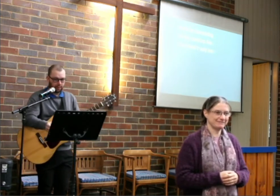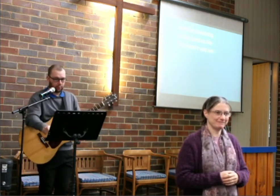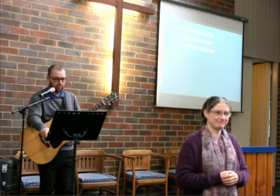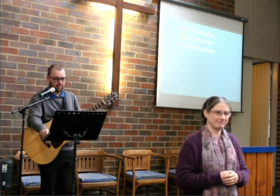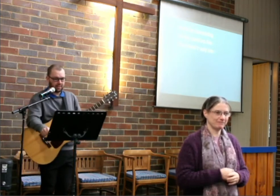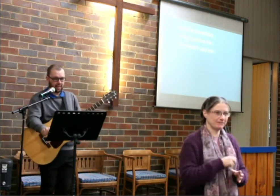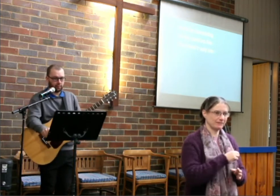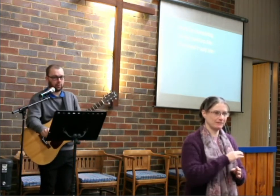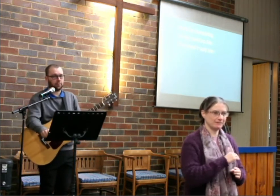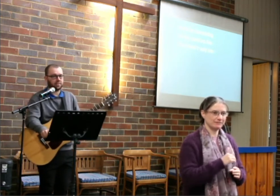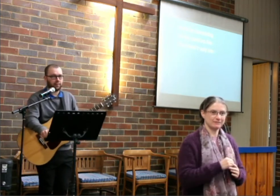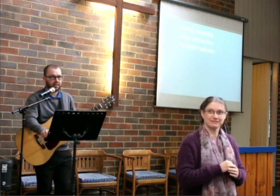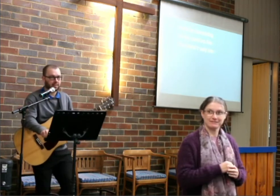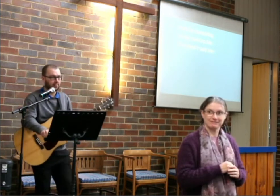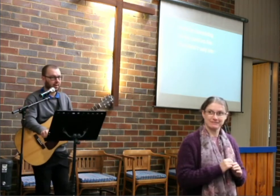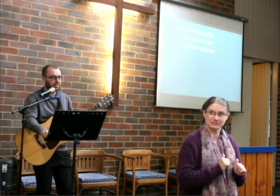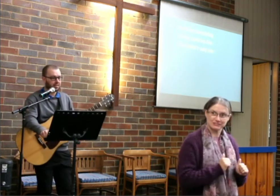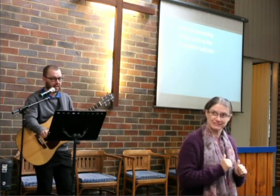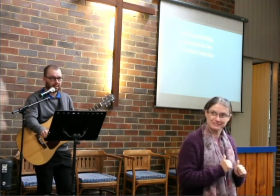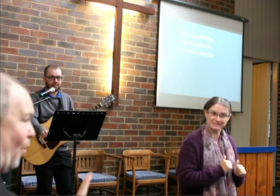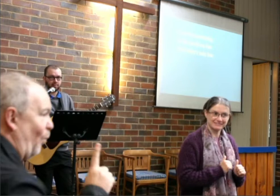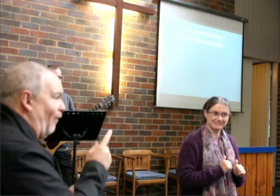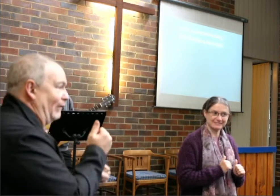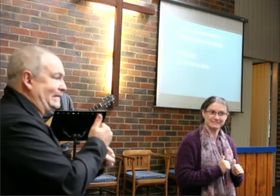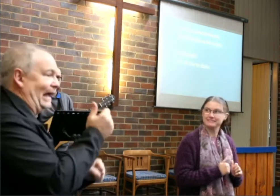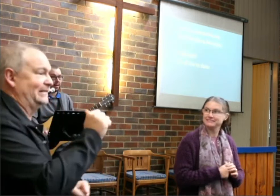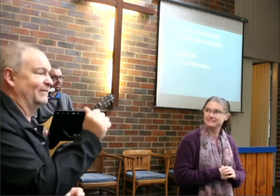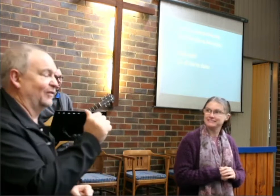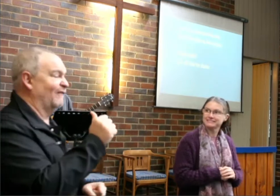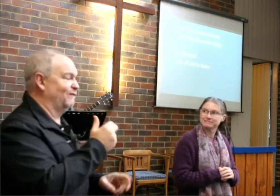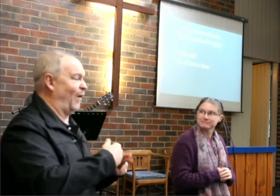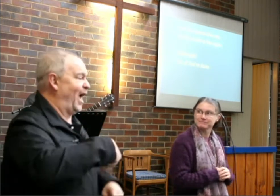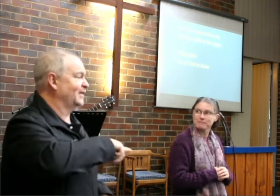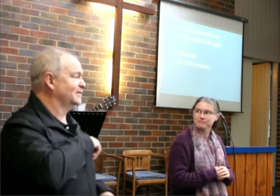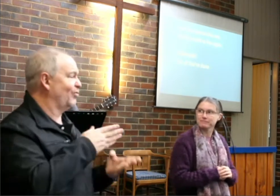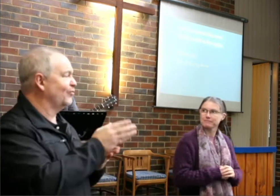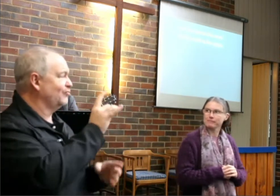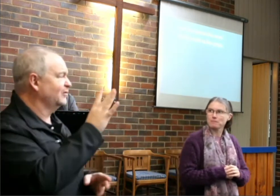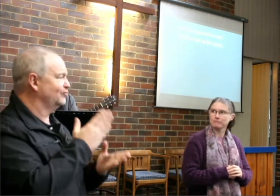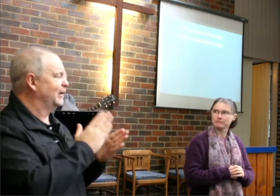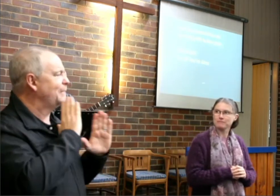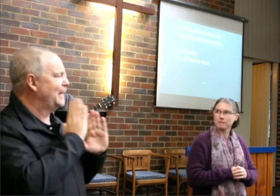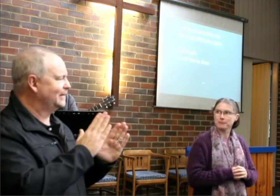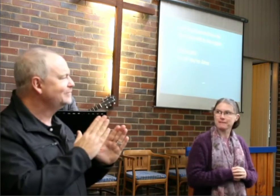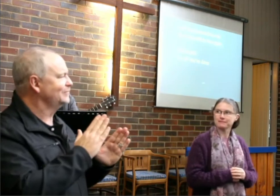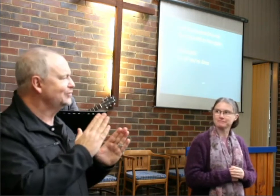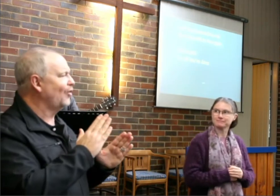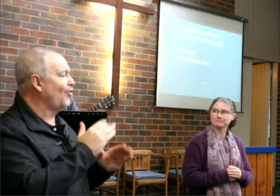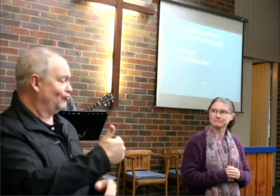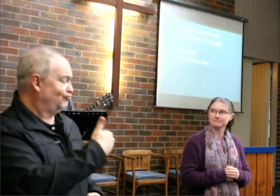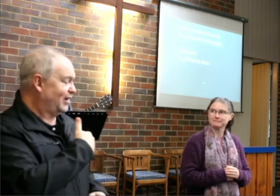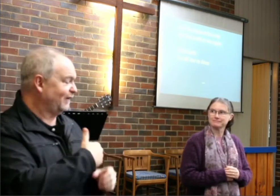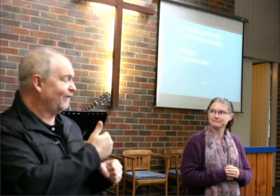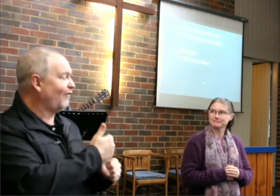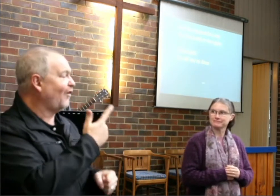And of course, what God has done for us in Christ is also amazing, isn't it? It's grace, the grace of God, but